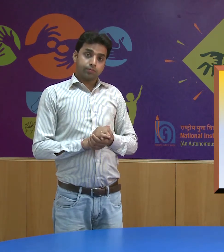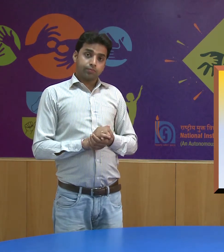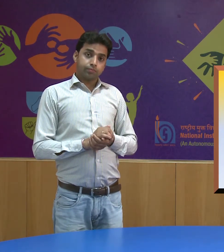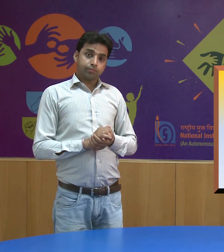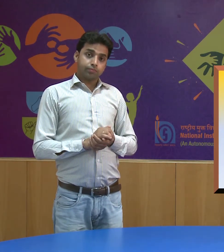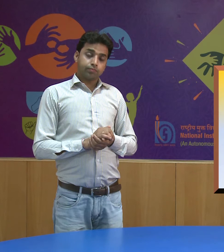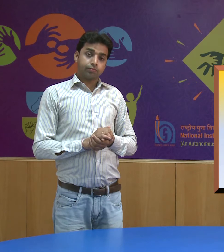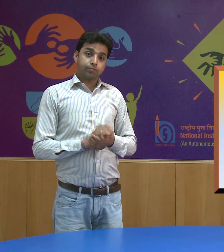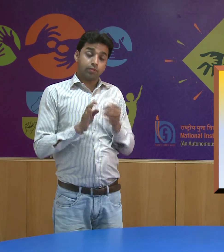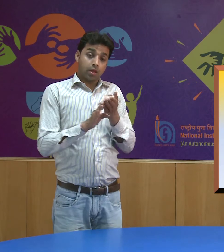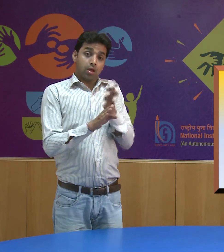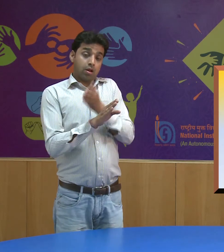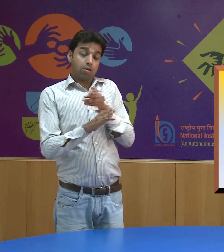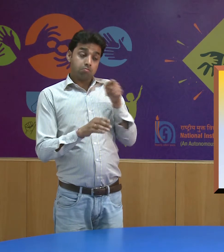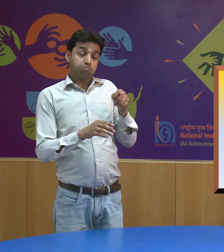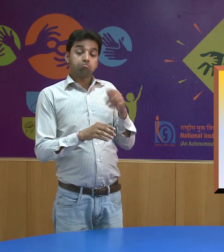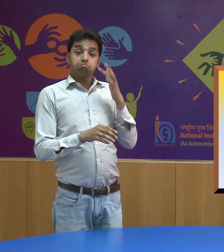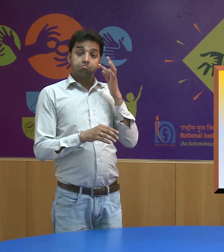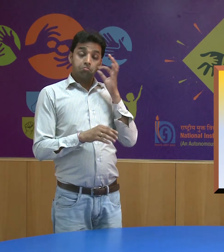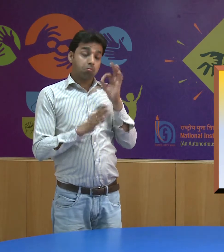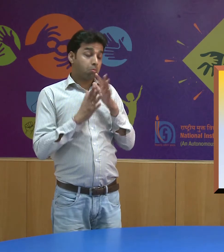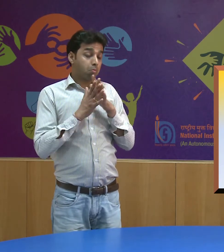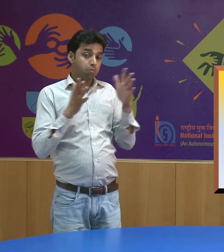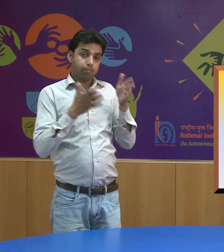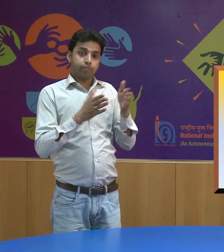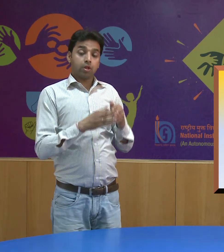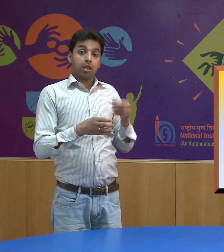is another very important scheme of the central government.